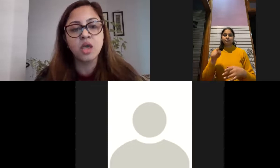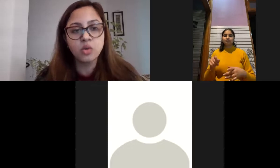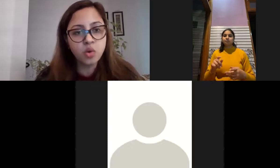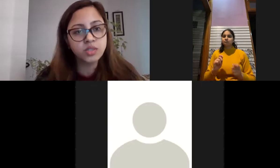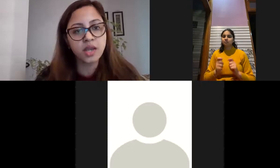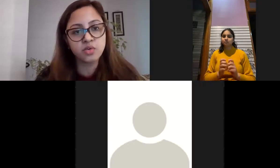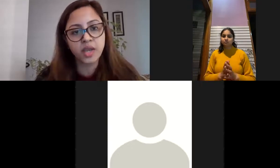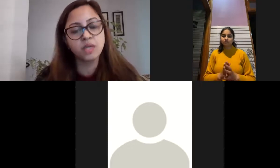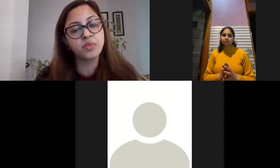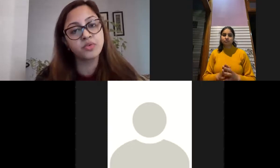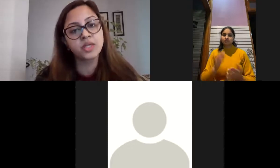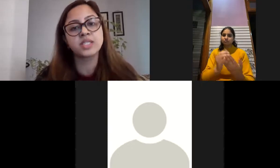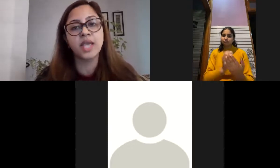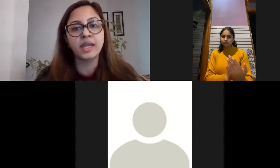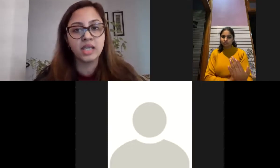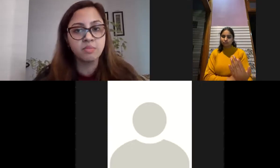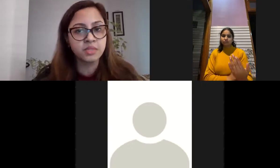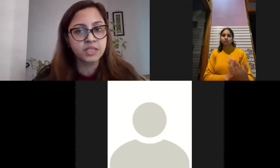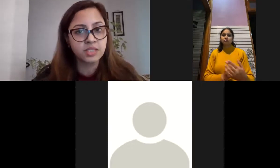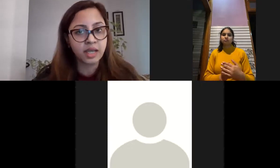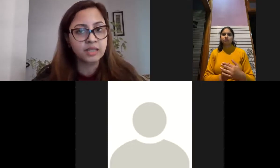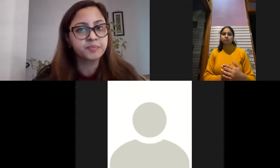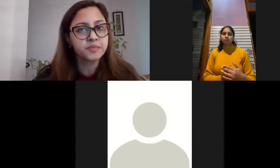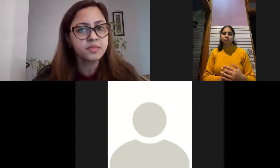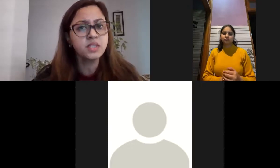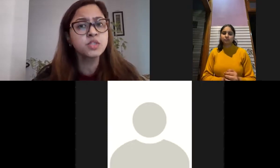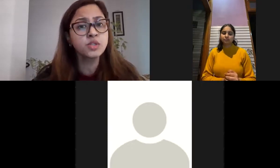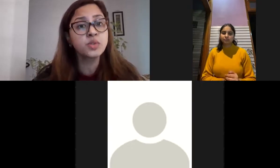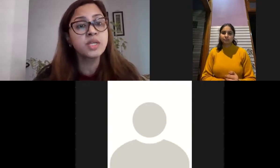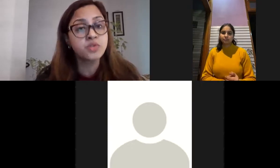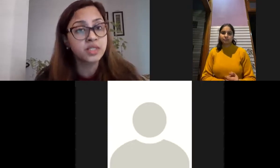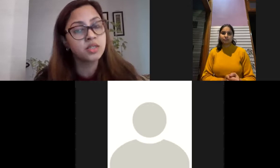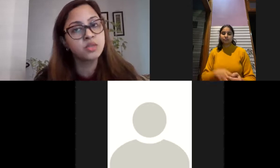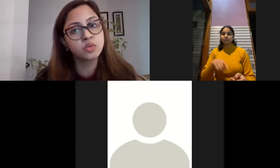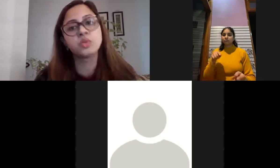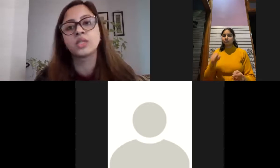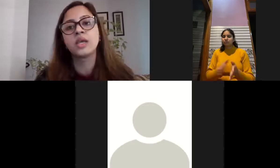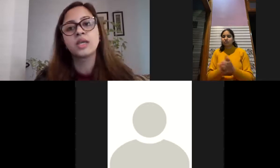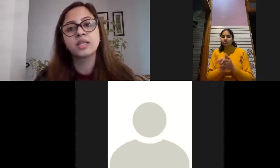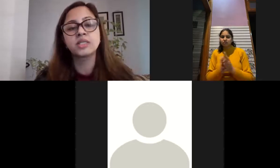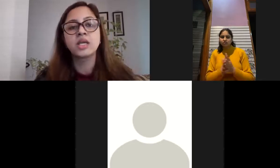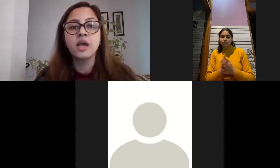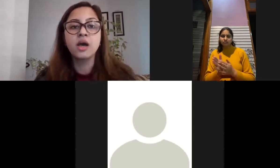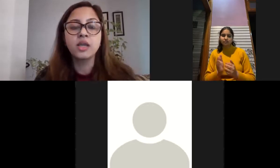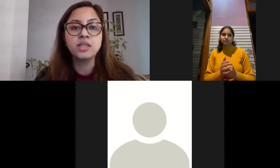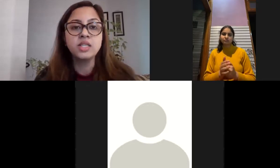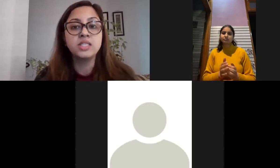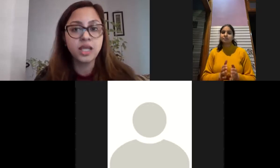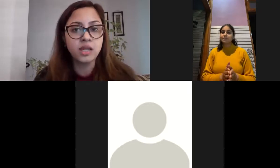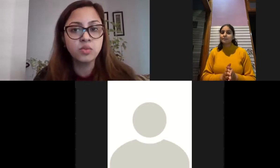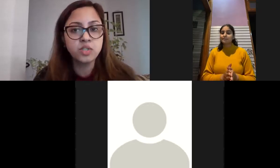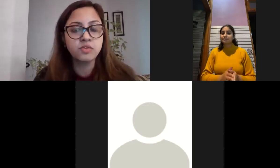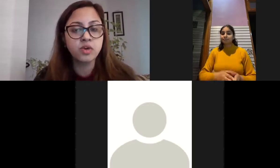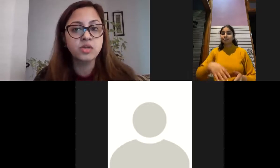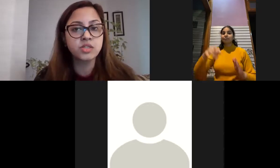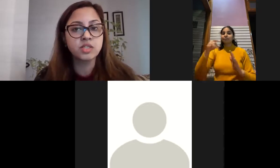once coarse and trite, perverse and imbecile. It is also interesting to note that in the